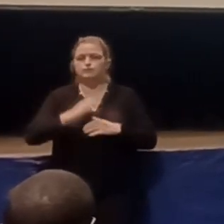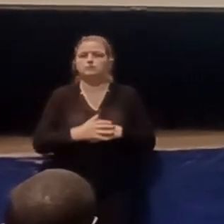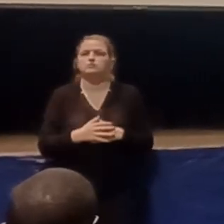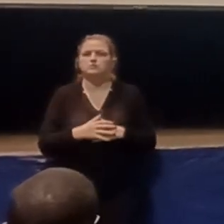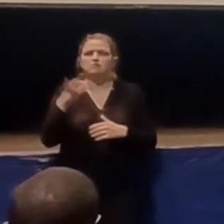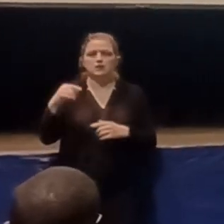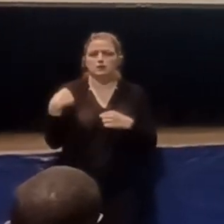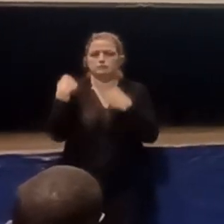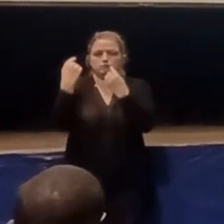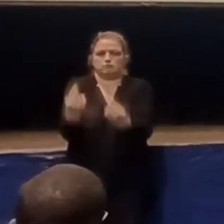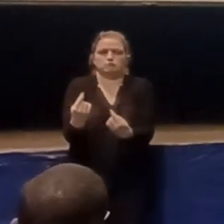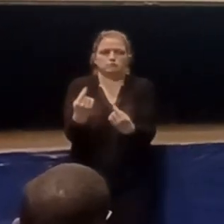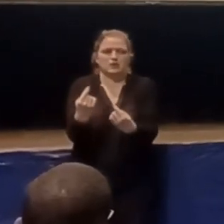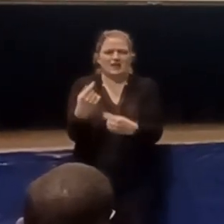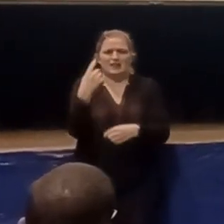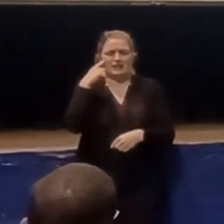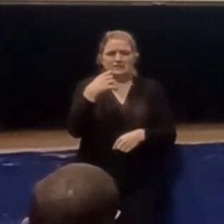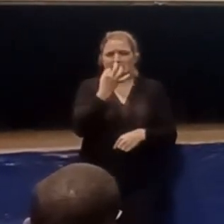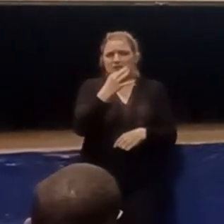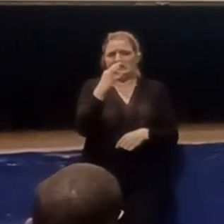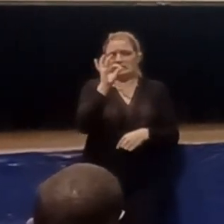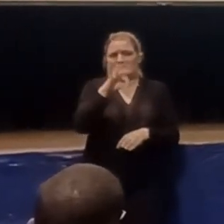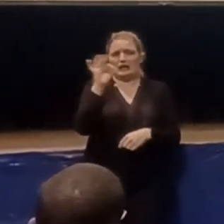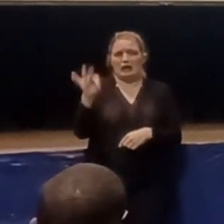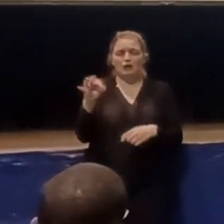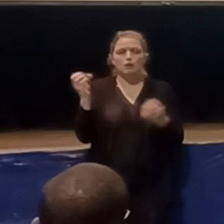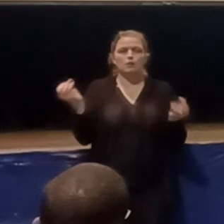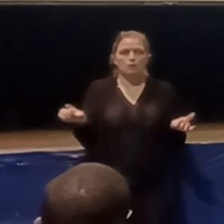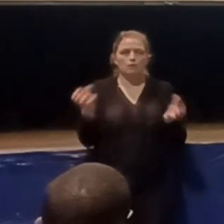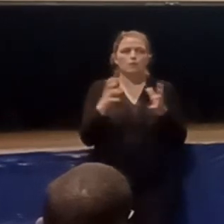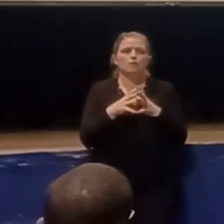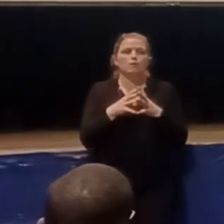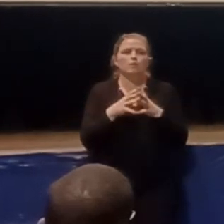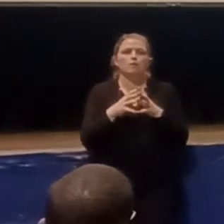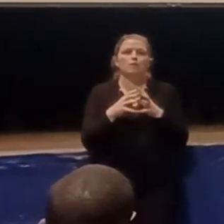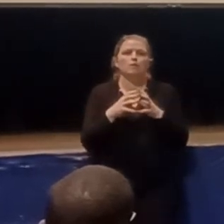been there ever since like 1999.